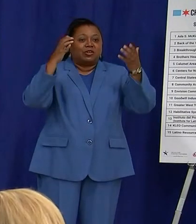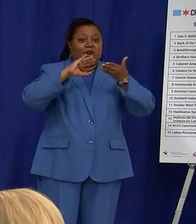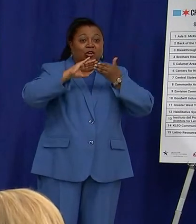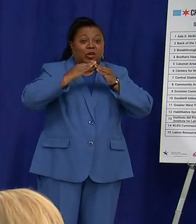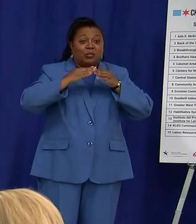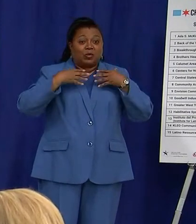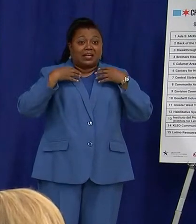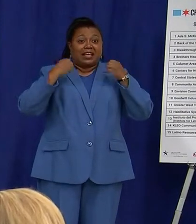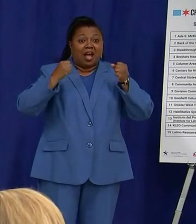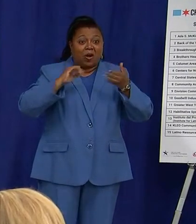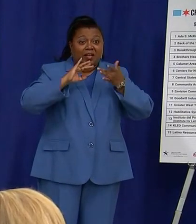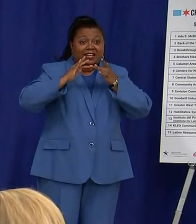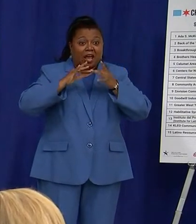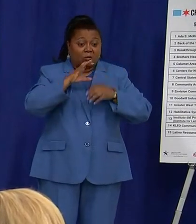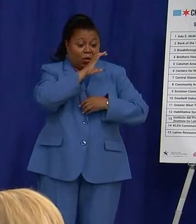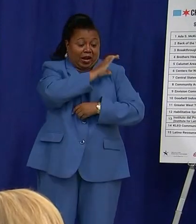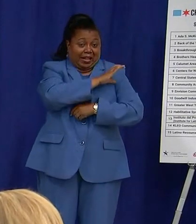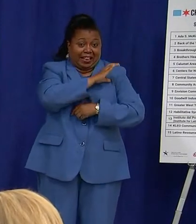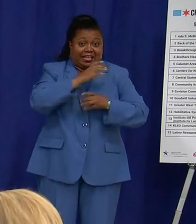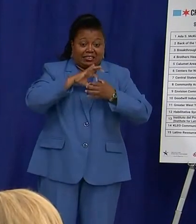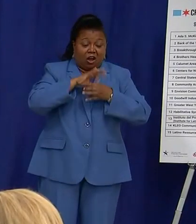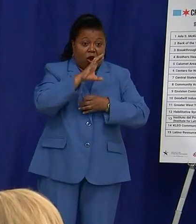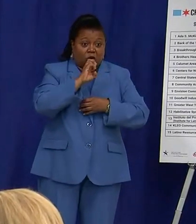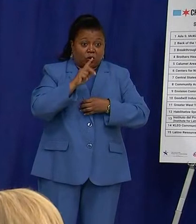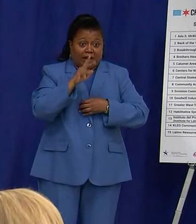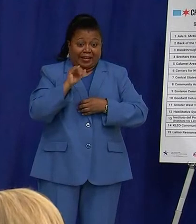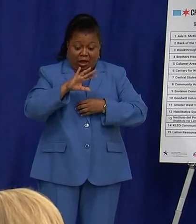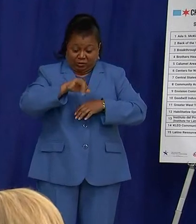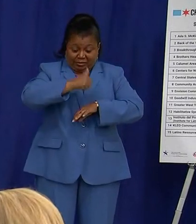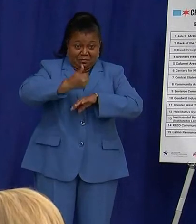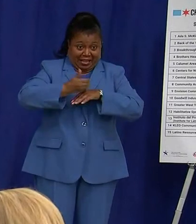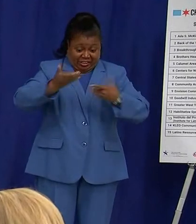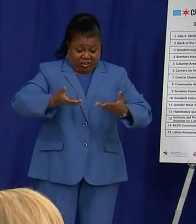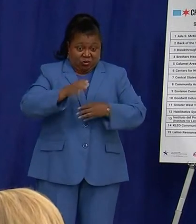community health network clinics of Cook County, the ones that are based here